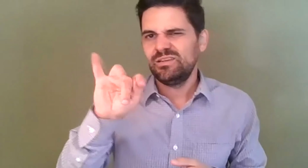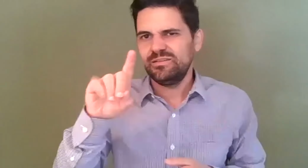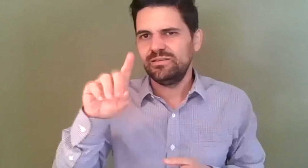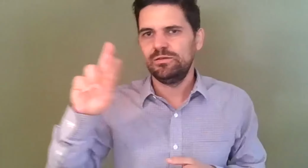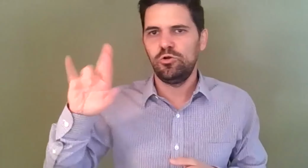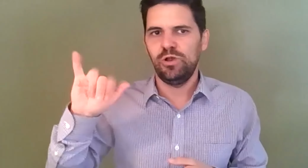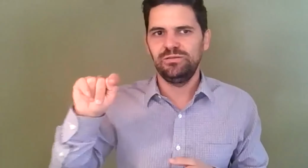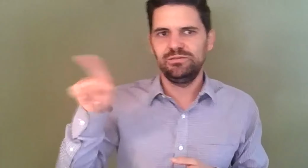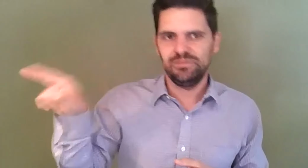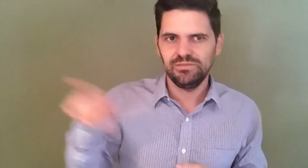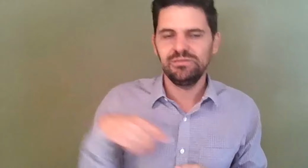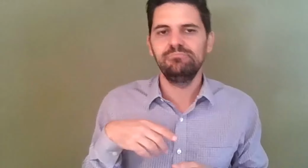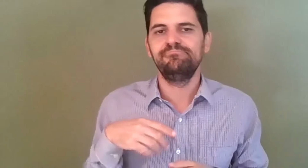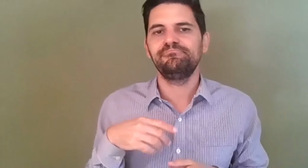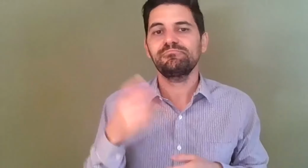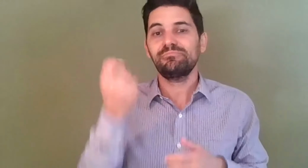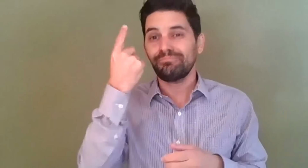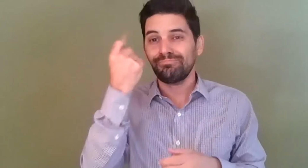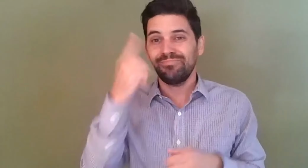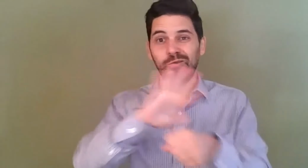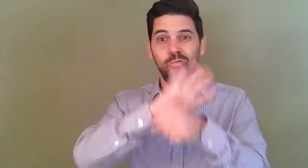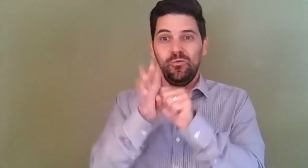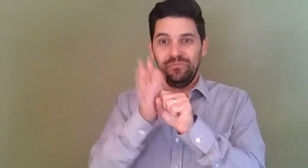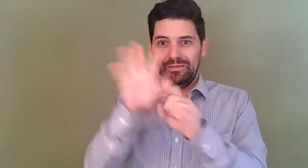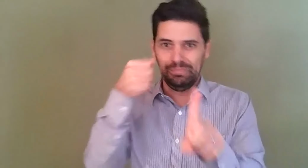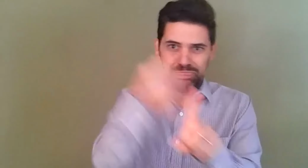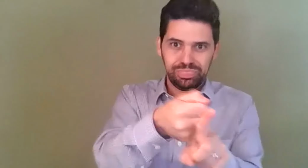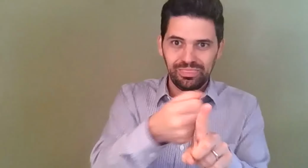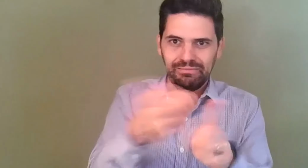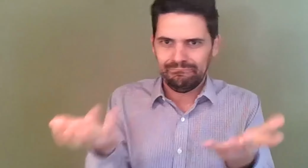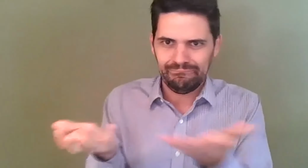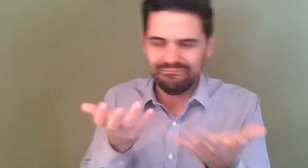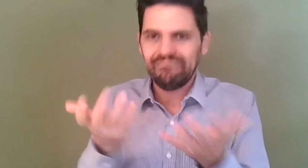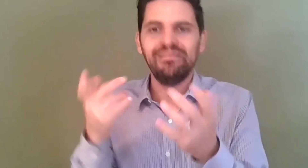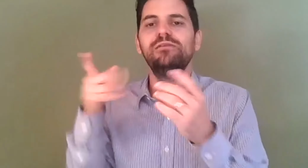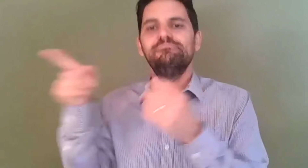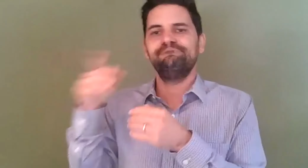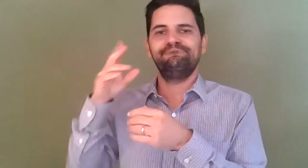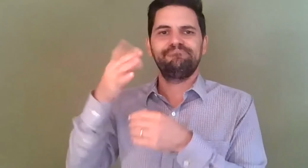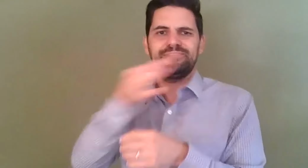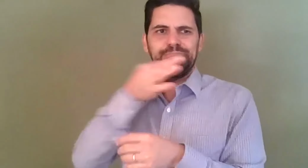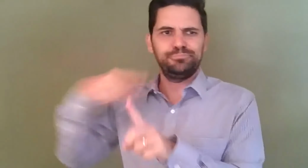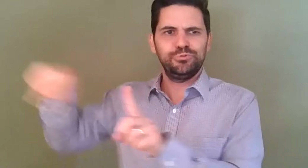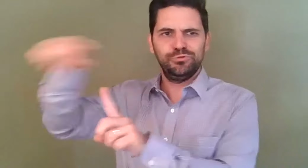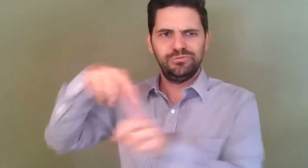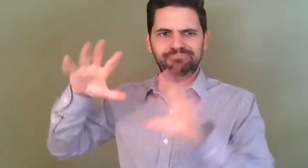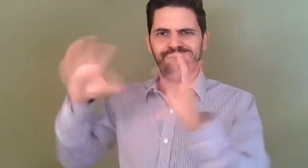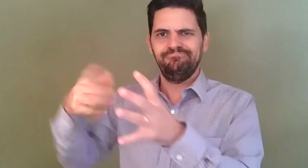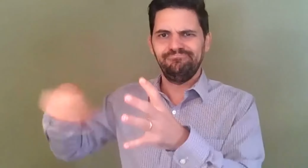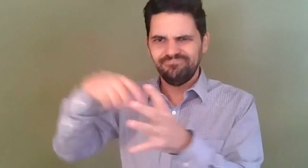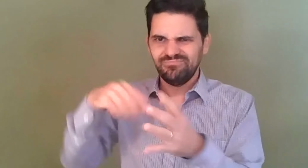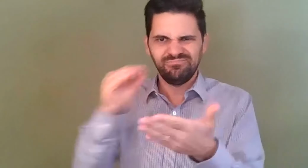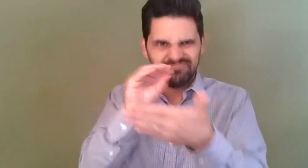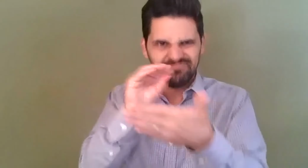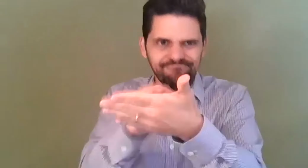in collaboration with the RIT and the NTID. During the COVID pandemic, the subject